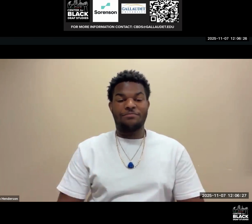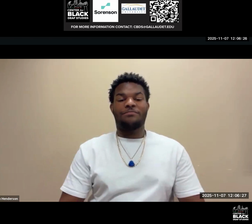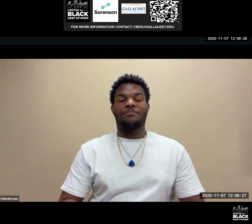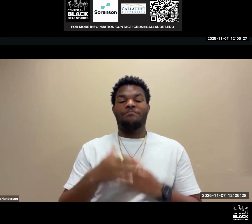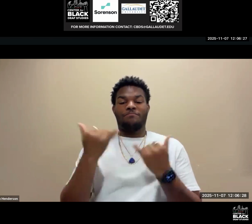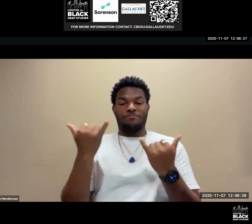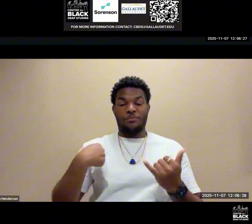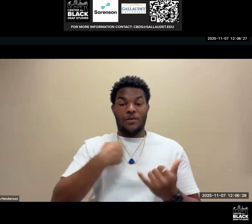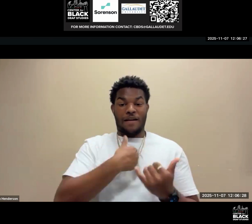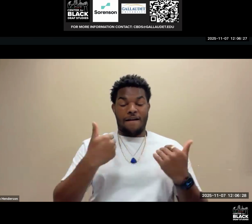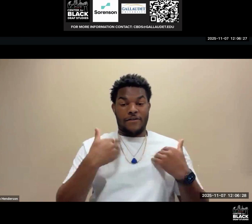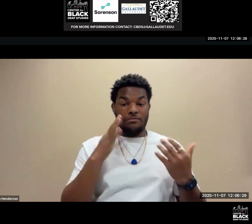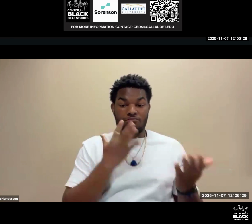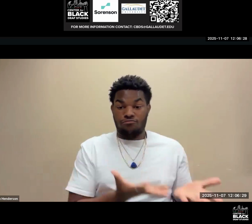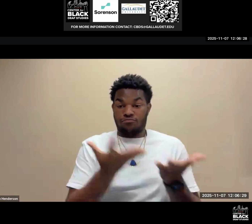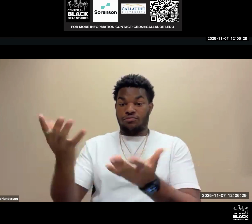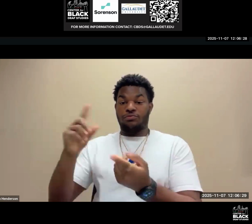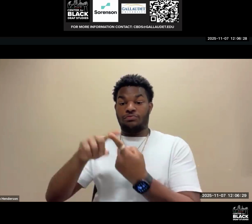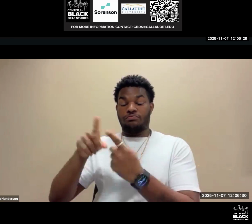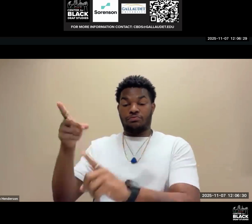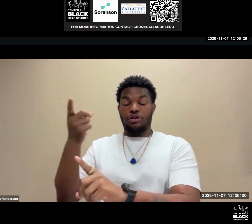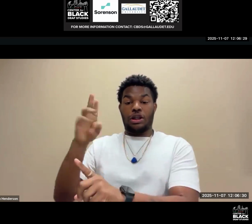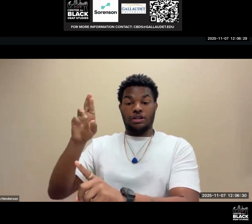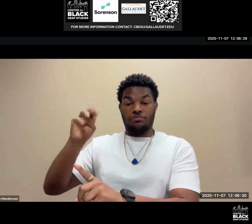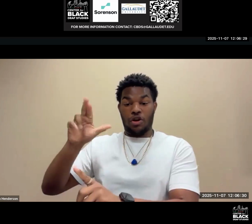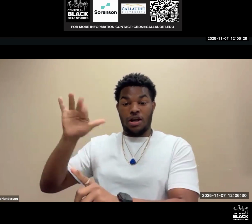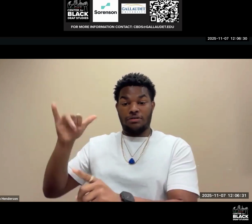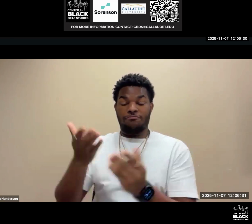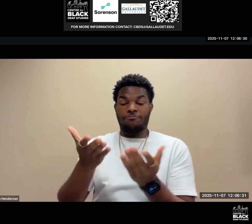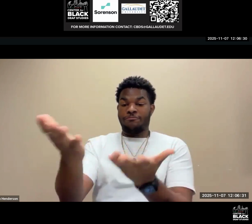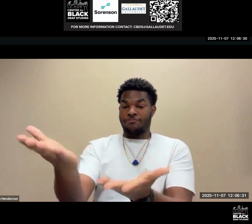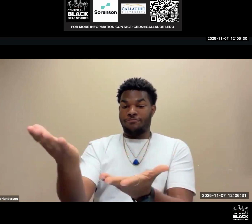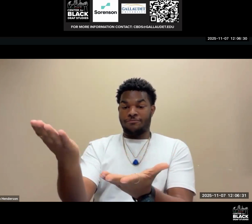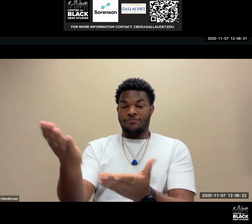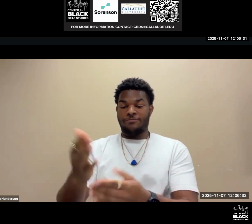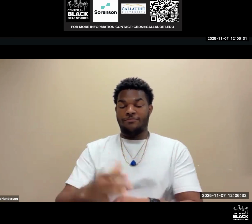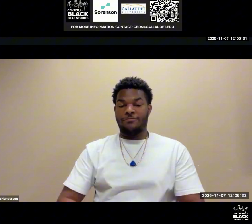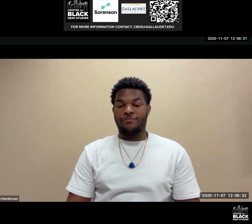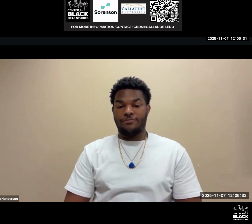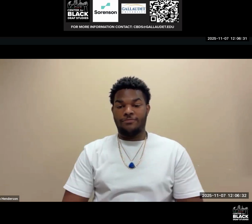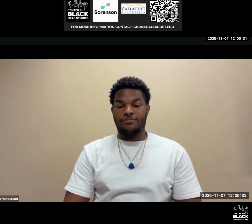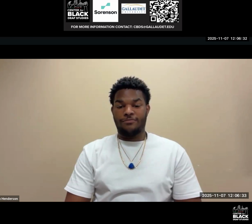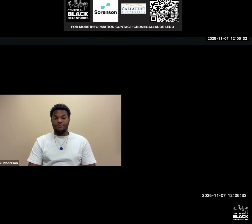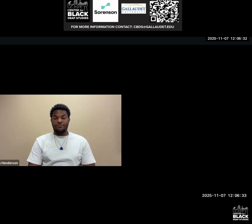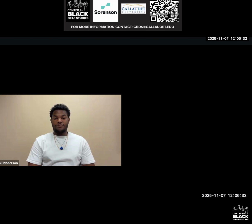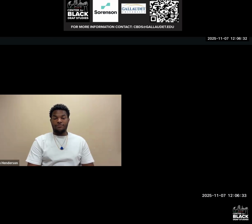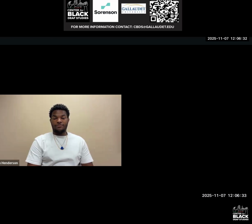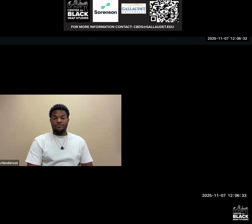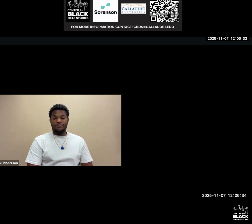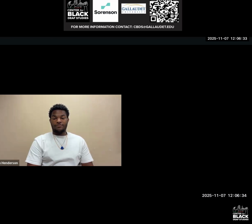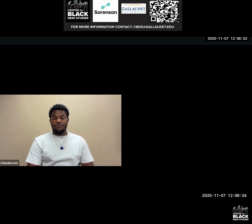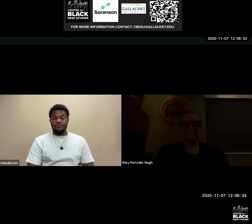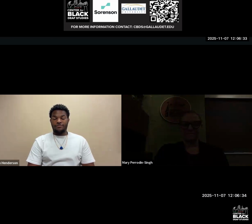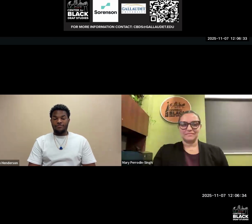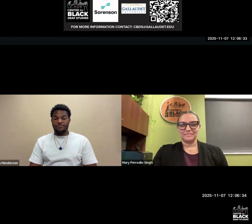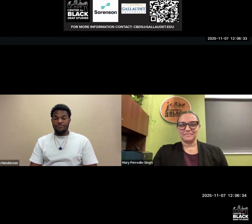All right, without further ado, bring it over to Dr. Perrodin-Singh to start her